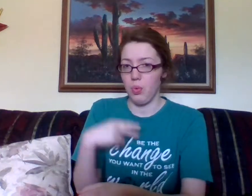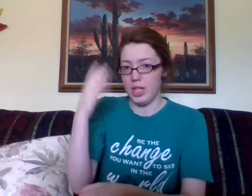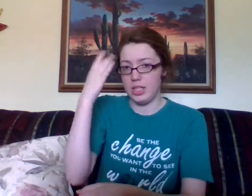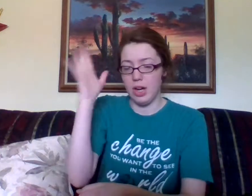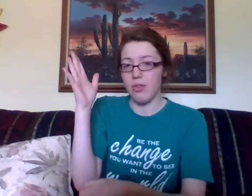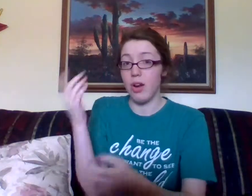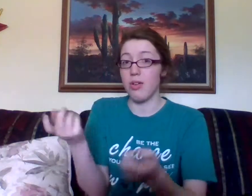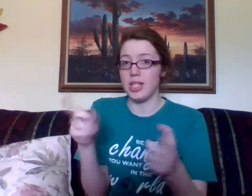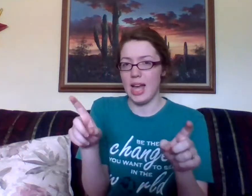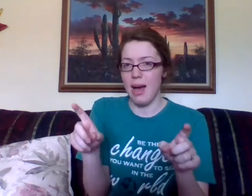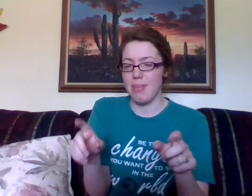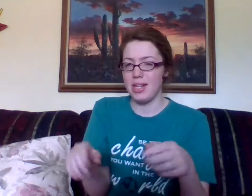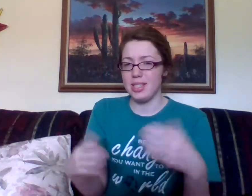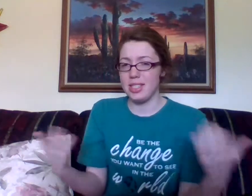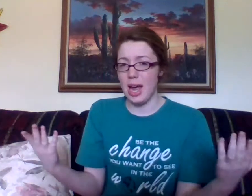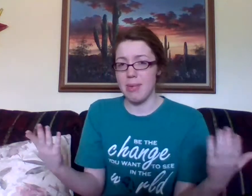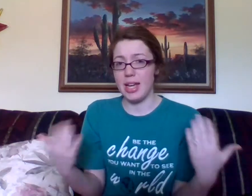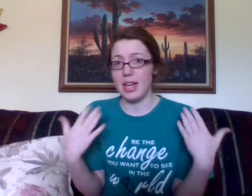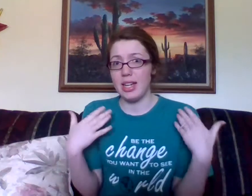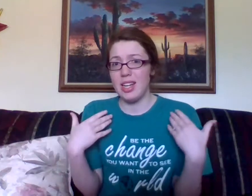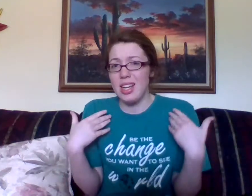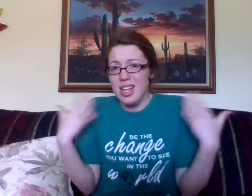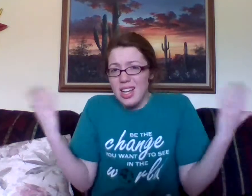we don't know this happens. I mean,